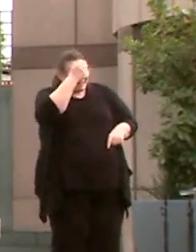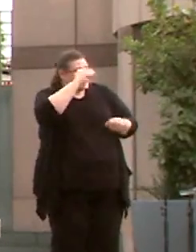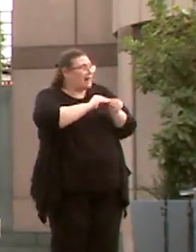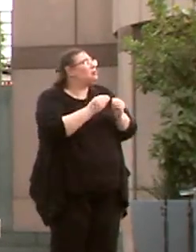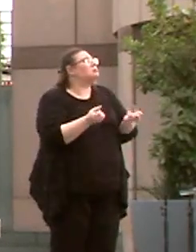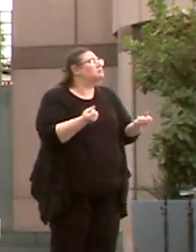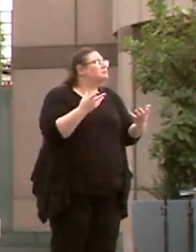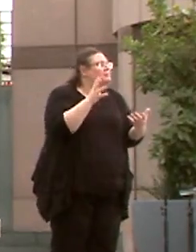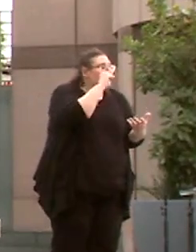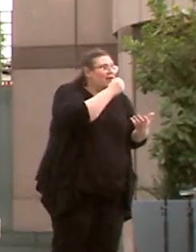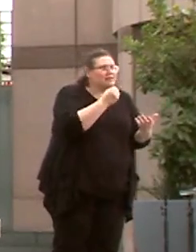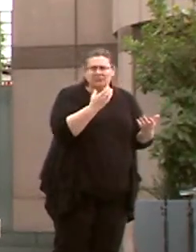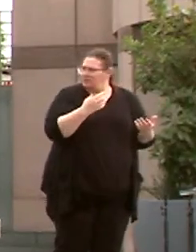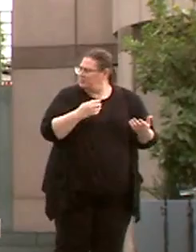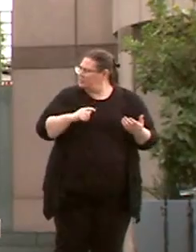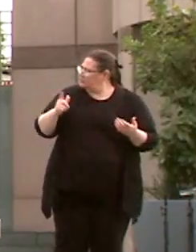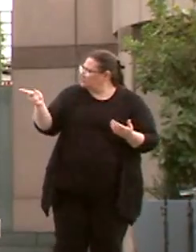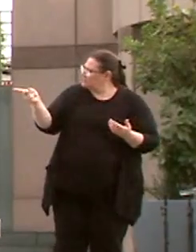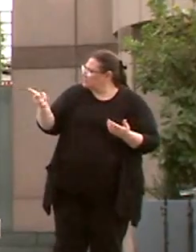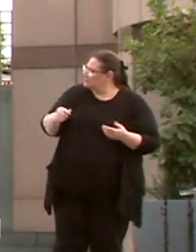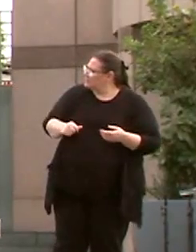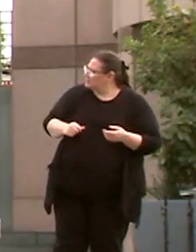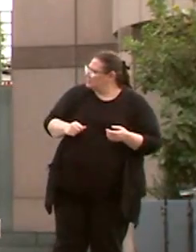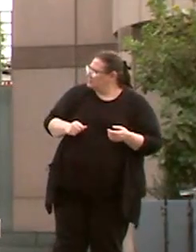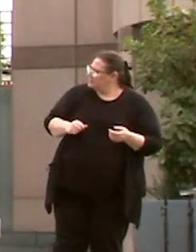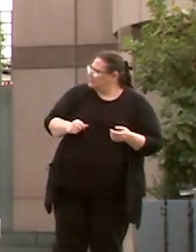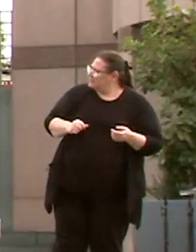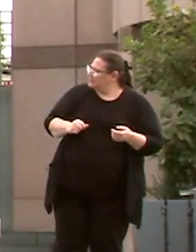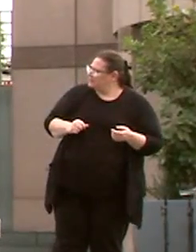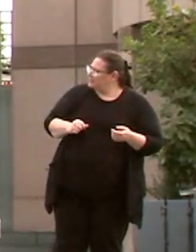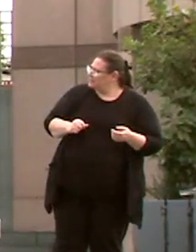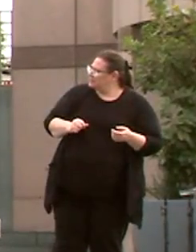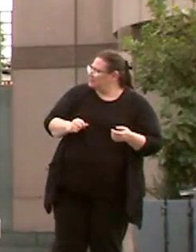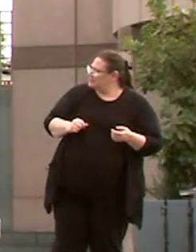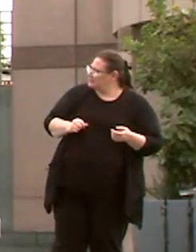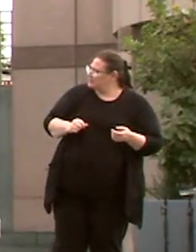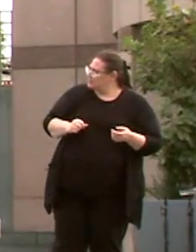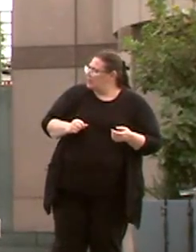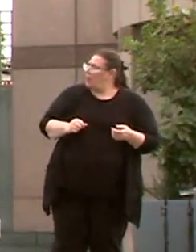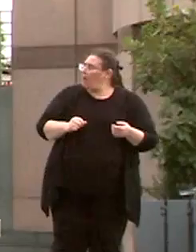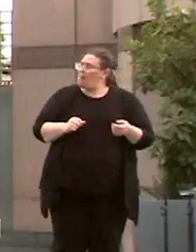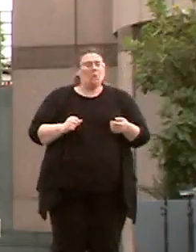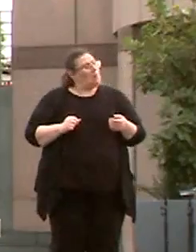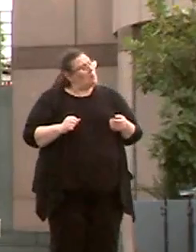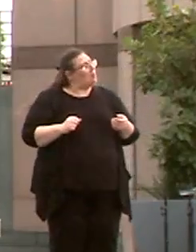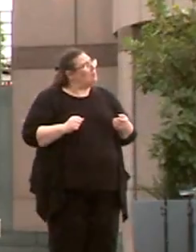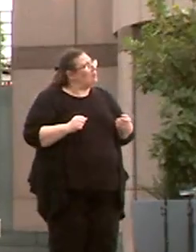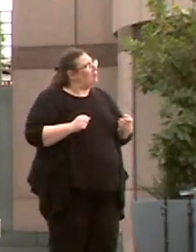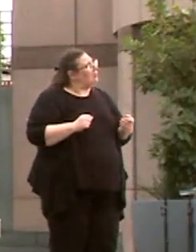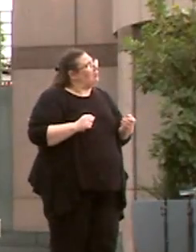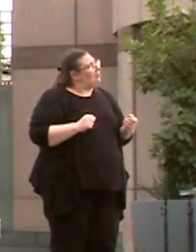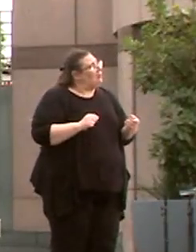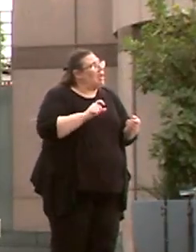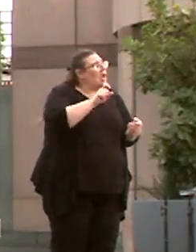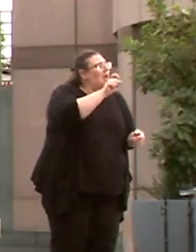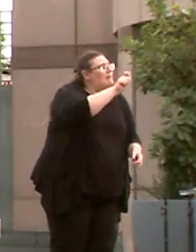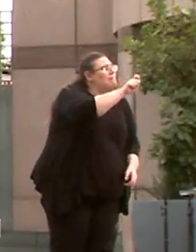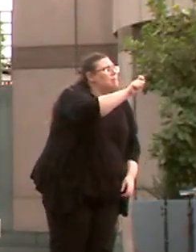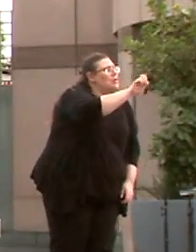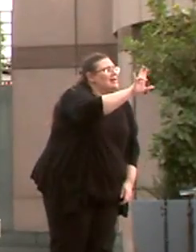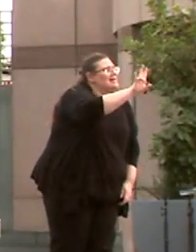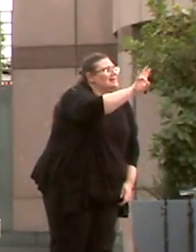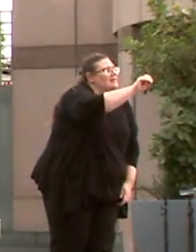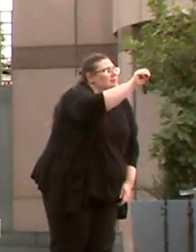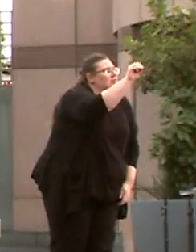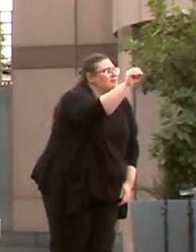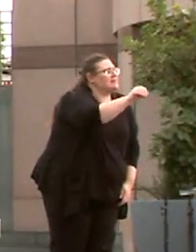guess? I think it's around 12. Probably. I Yeah. think it's It's around 12. 0.7%